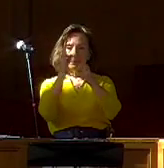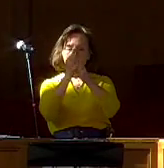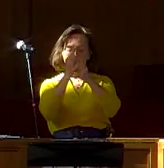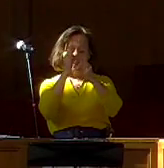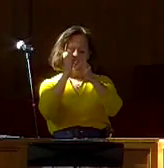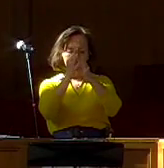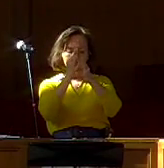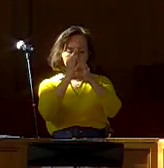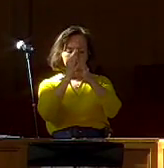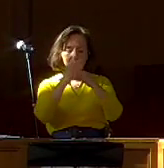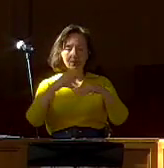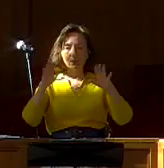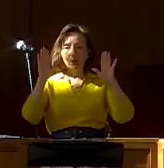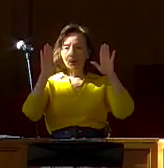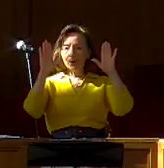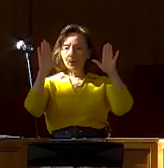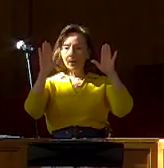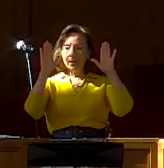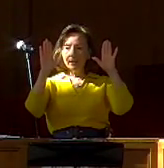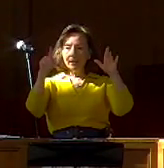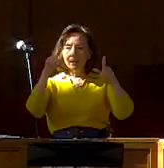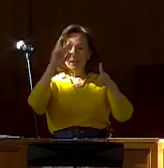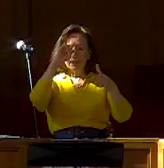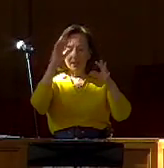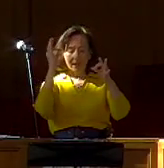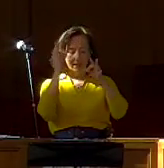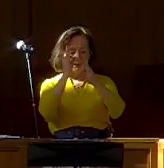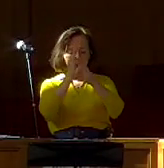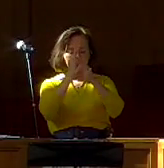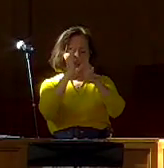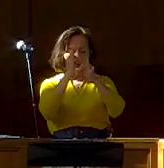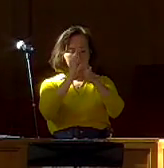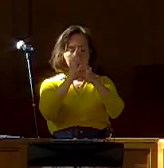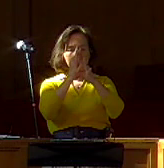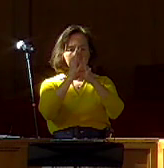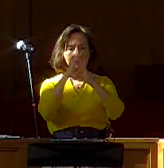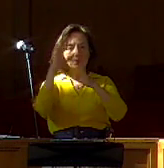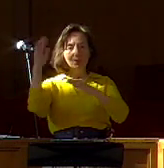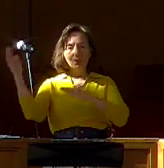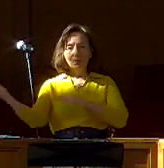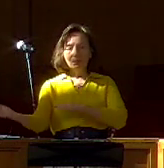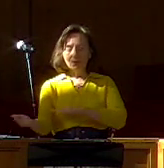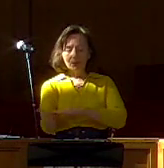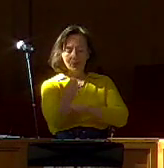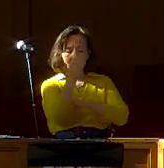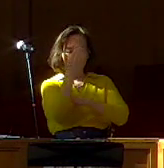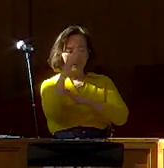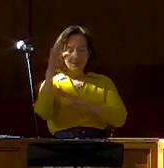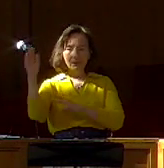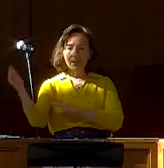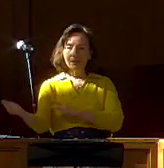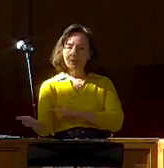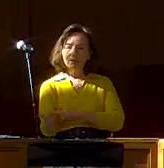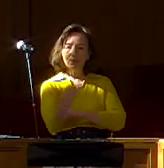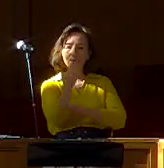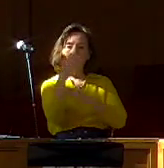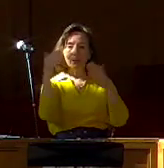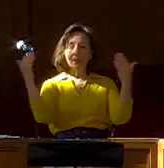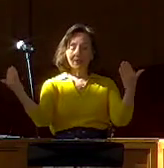Thy faithfulness, great is Thy faithfulness. Morning